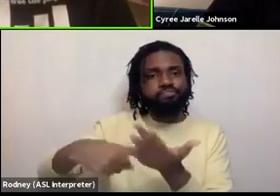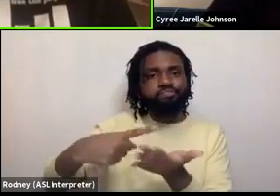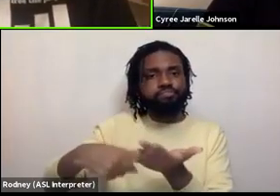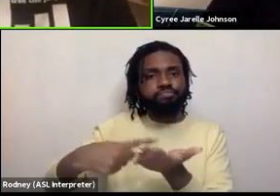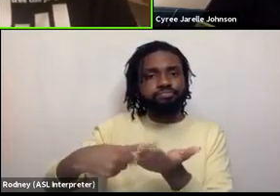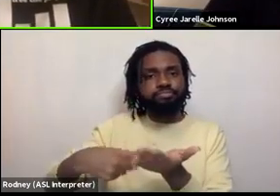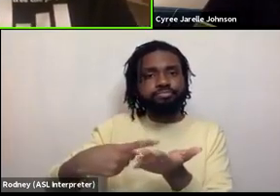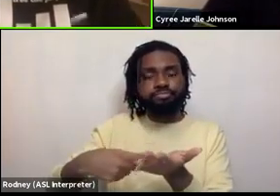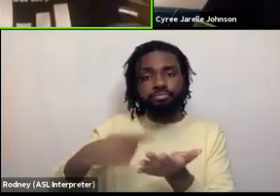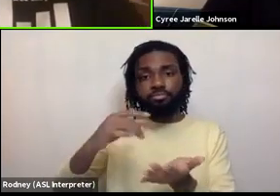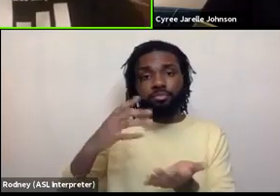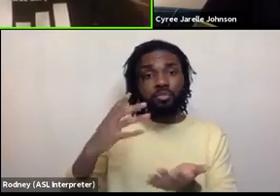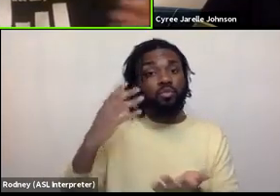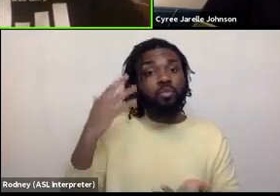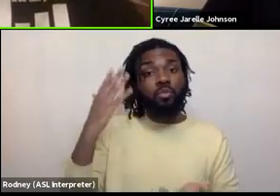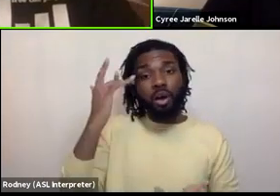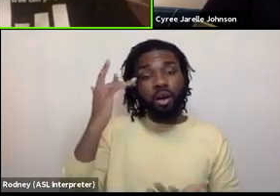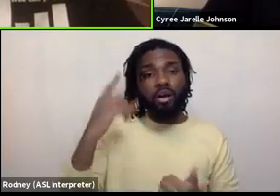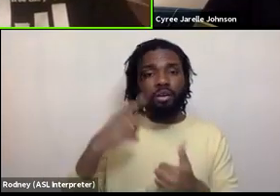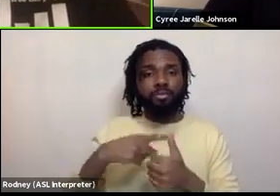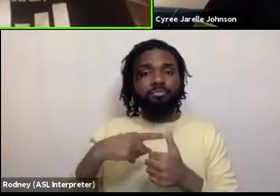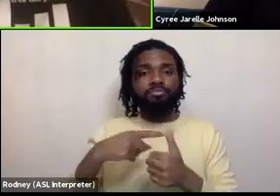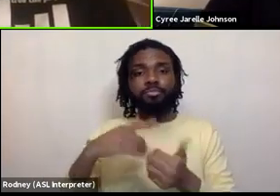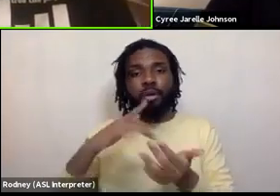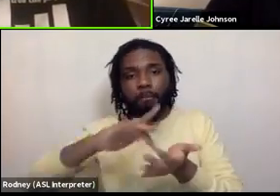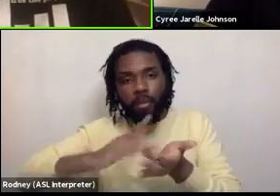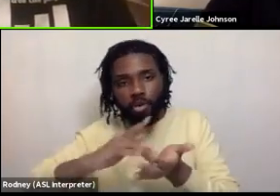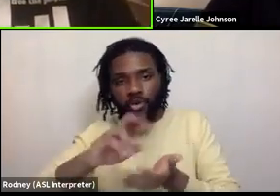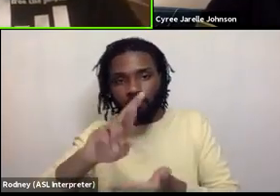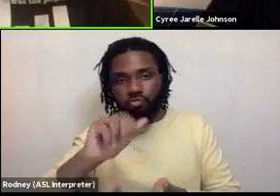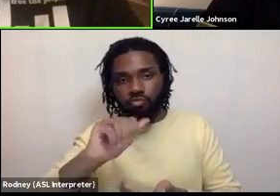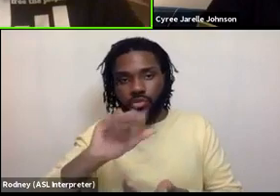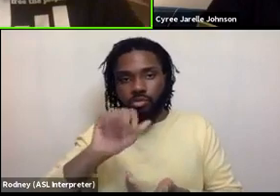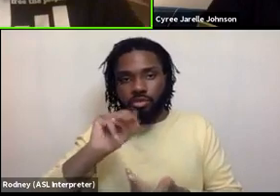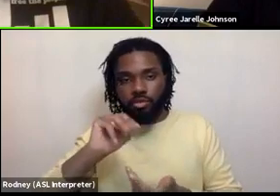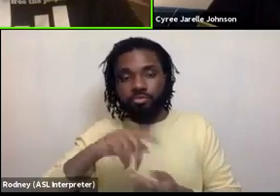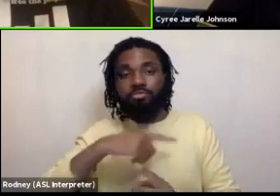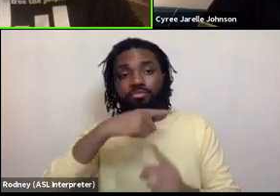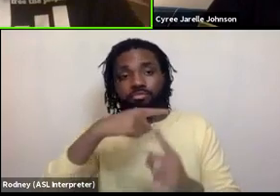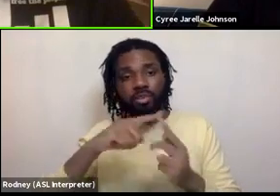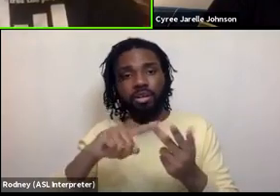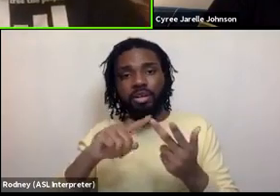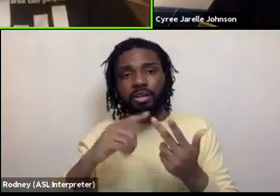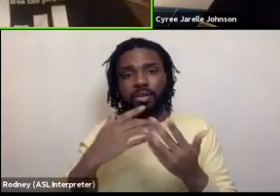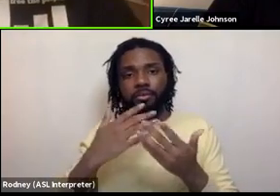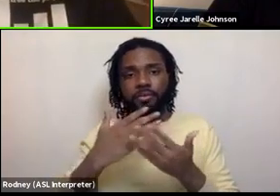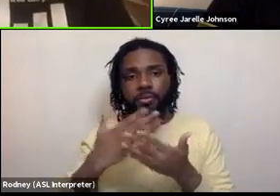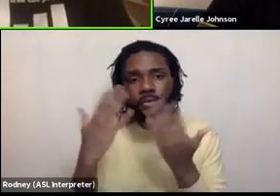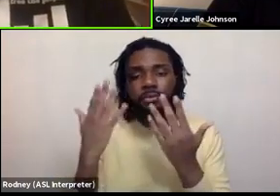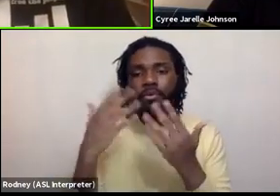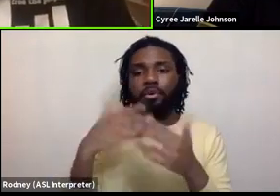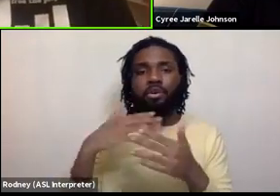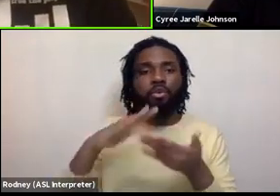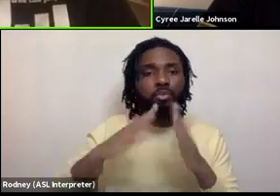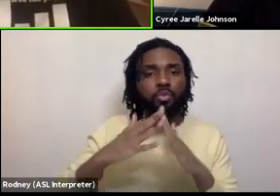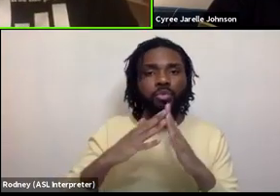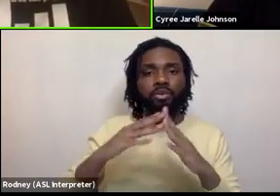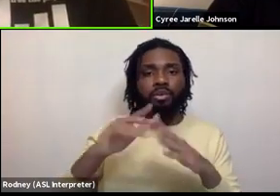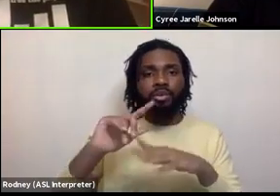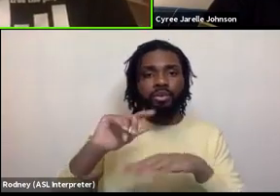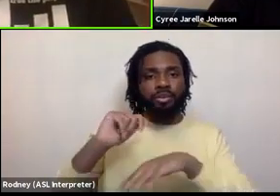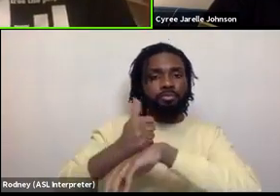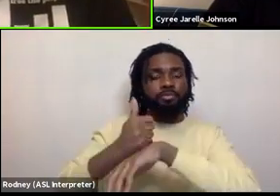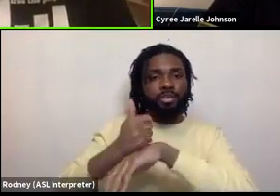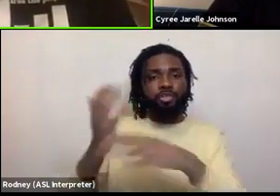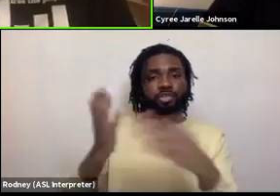has a lot to do with, one, medical racism, along with the lacking of home and community-based services that are in our